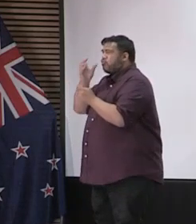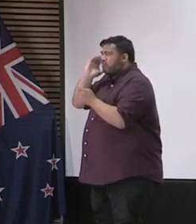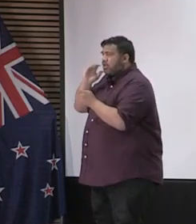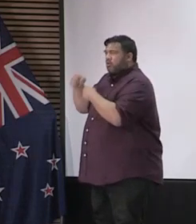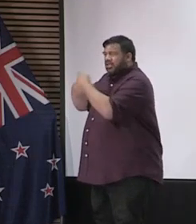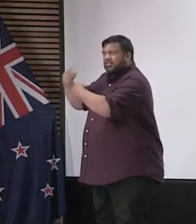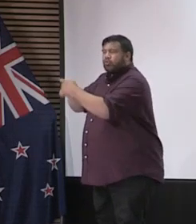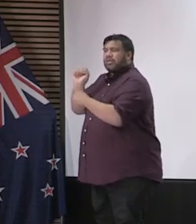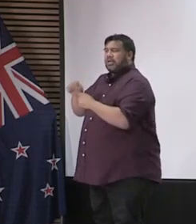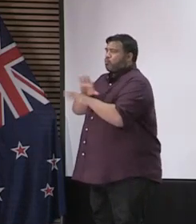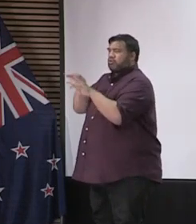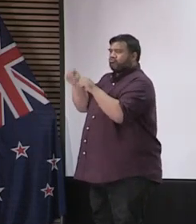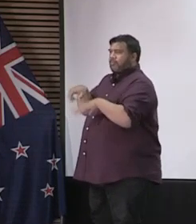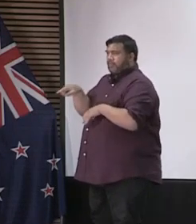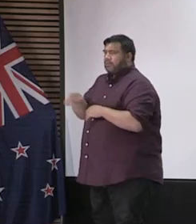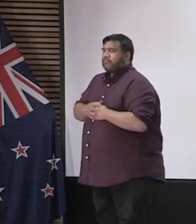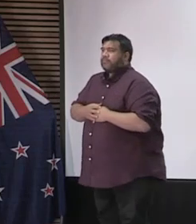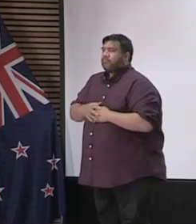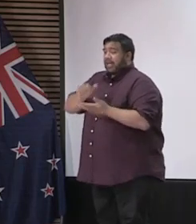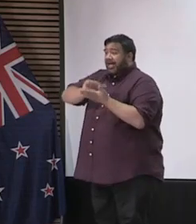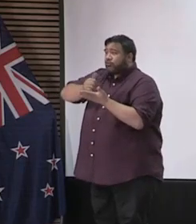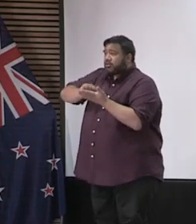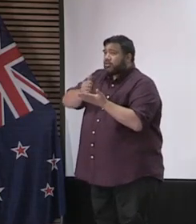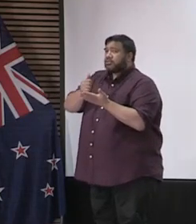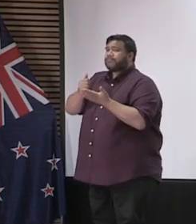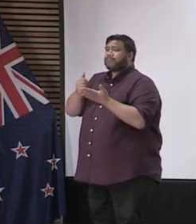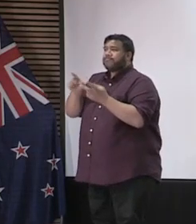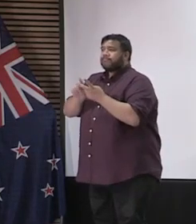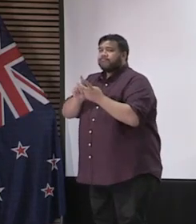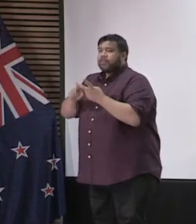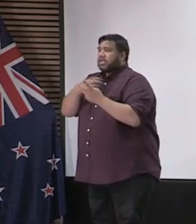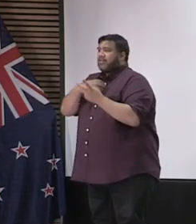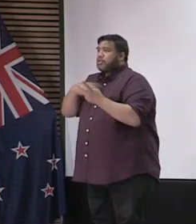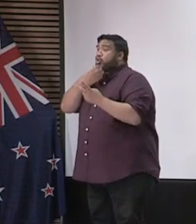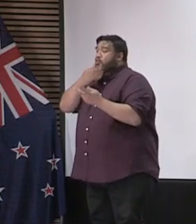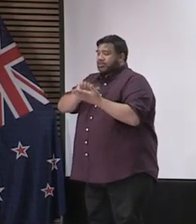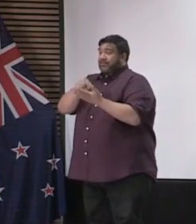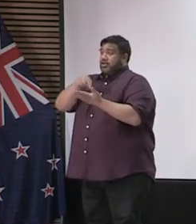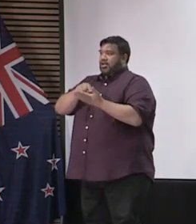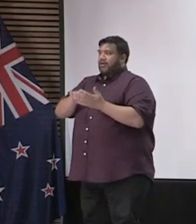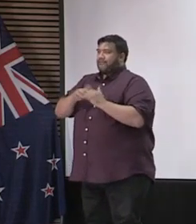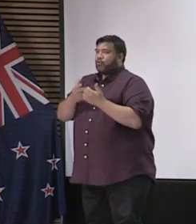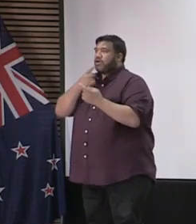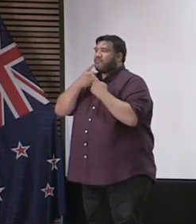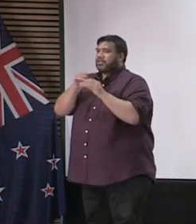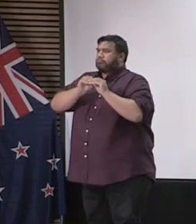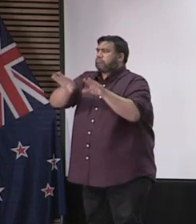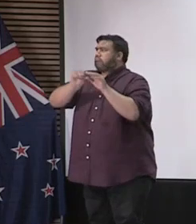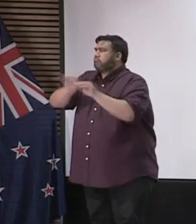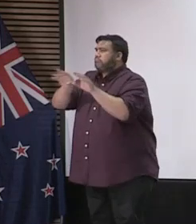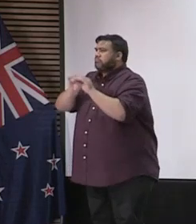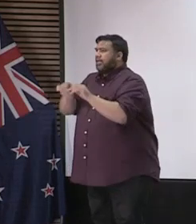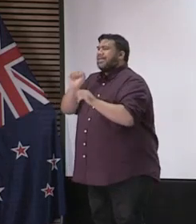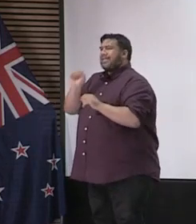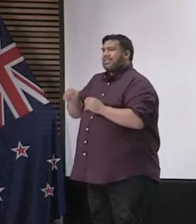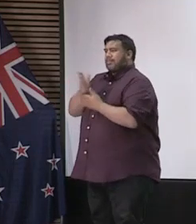that. Advertising and this way that government uses advertising is part of our wider consideration, but